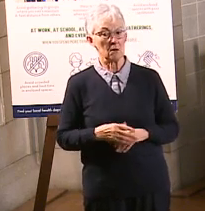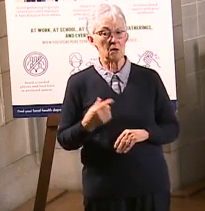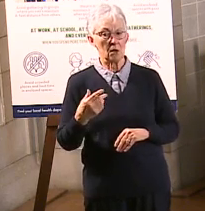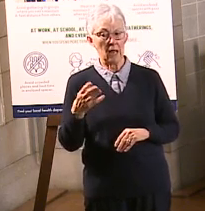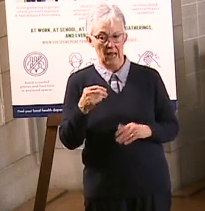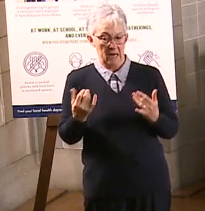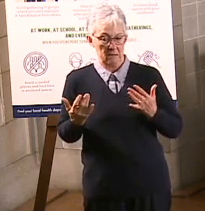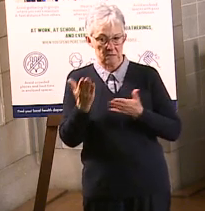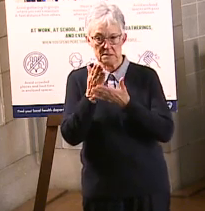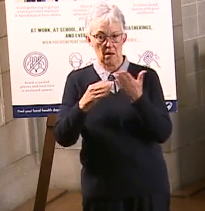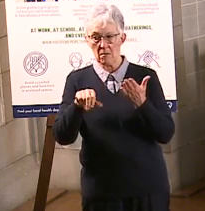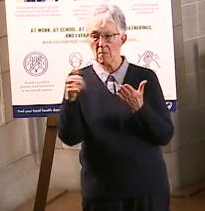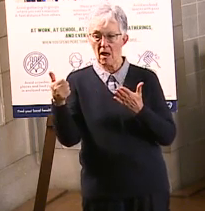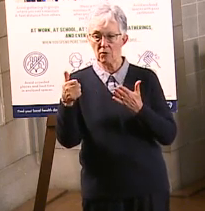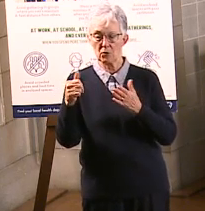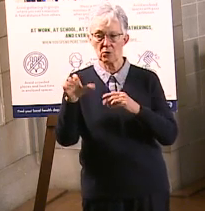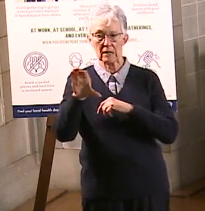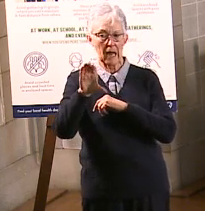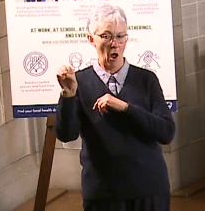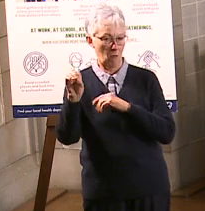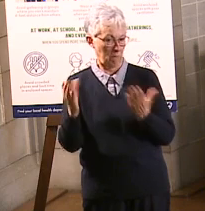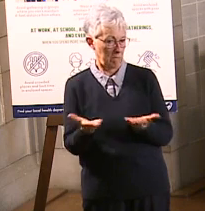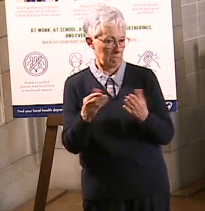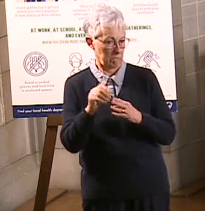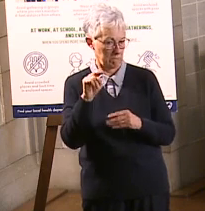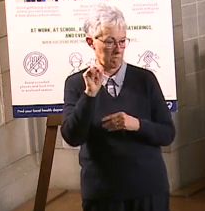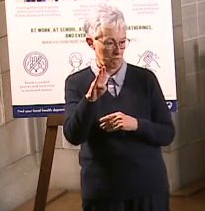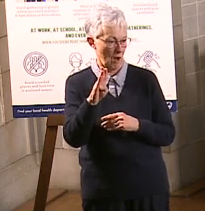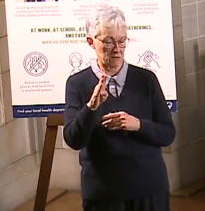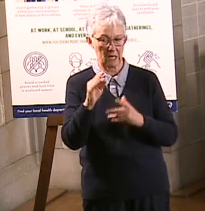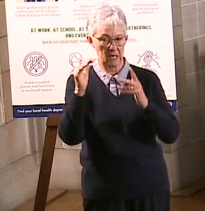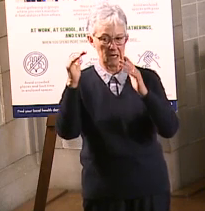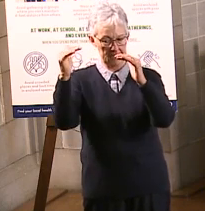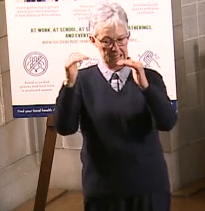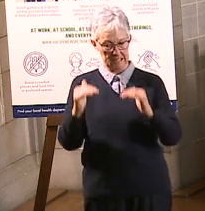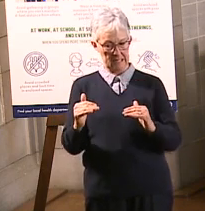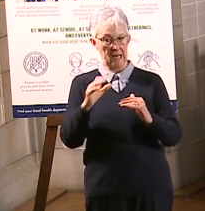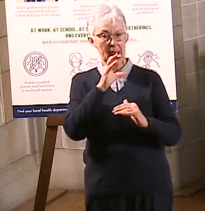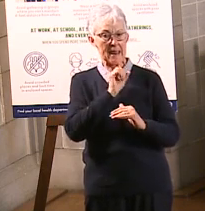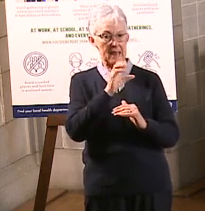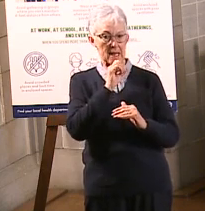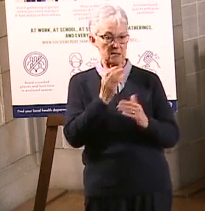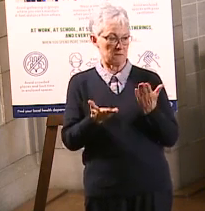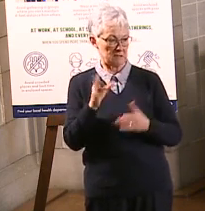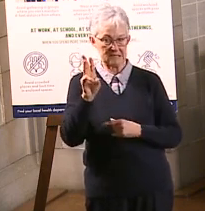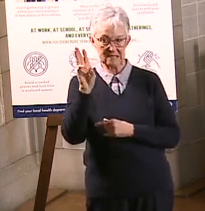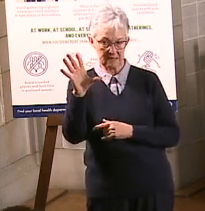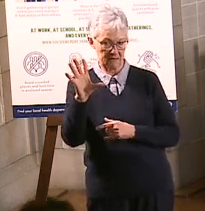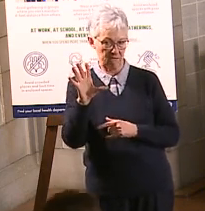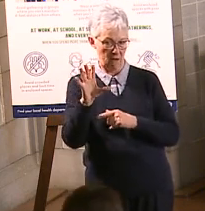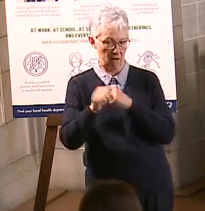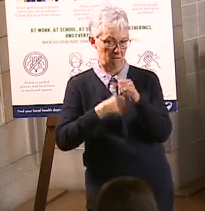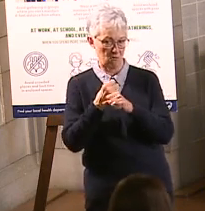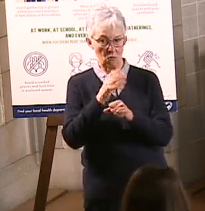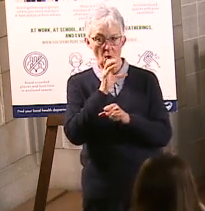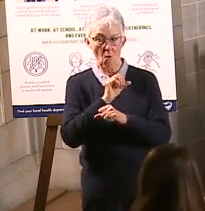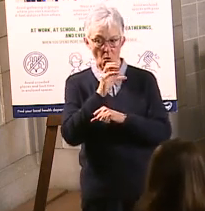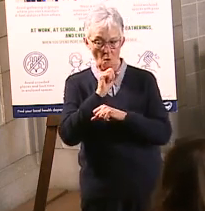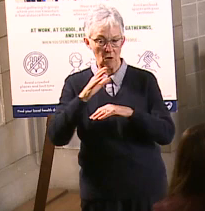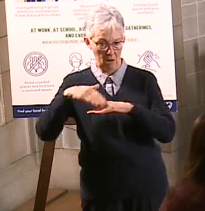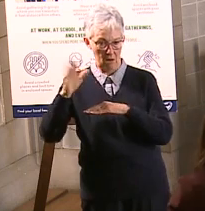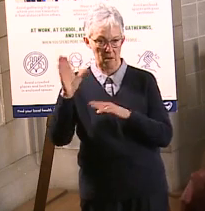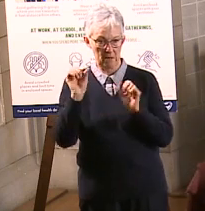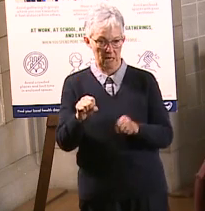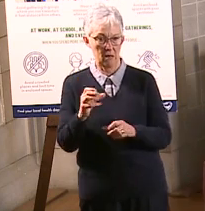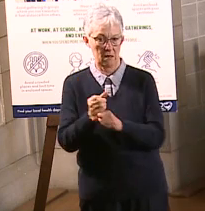more at risk. So with that, I'm going to go ahead and call up Angie Ling, who is our incident commander for the Department of Health and